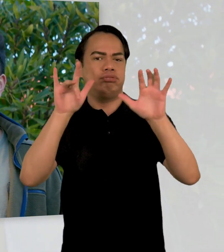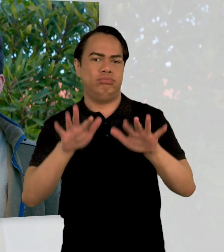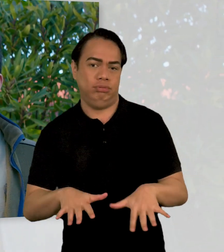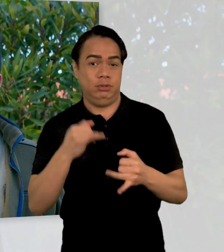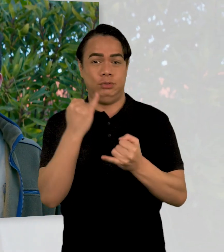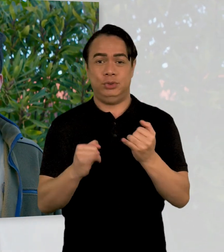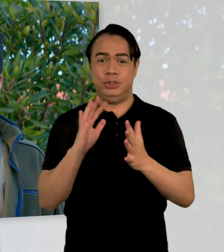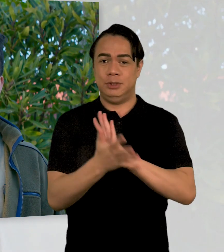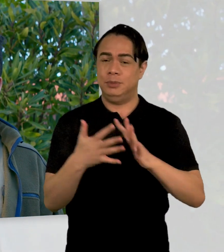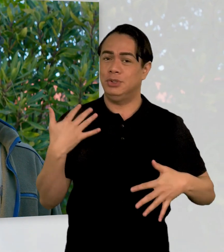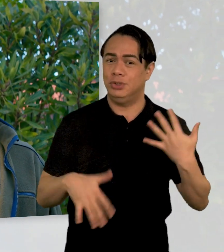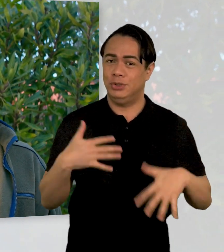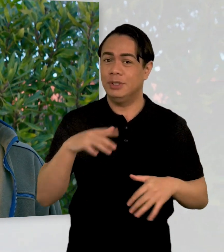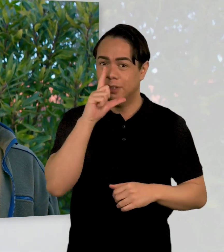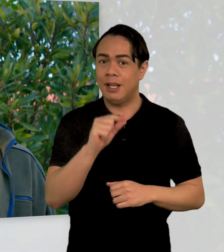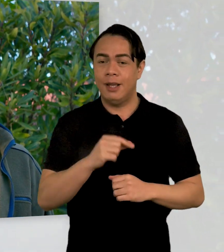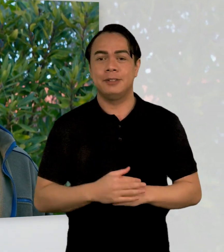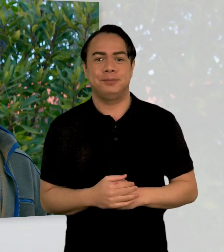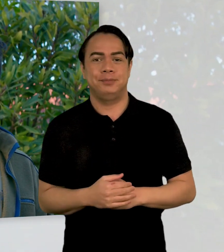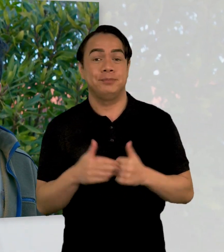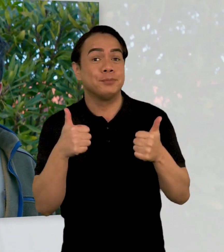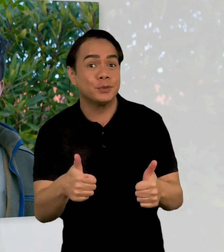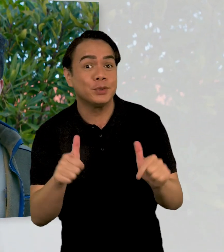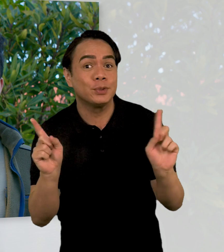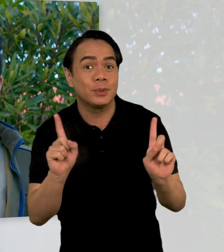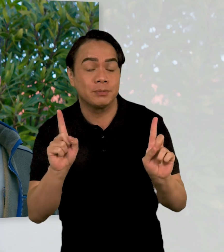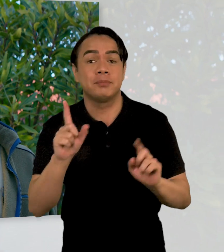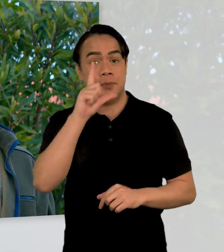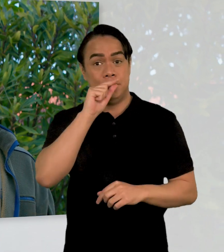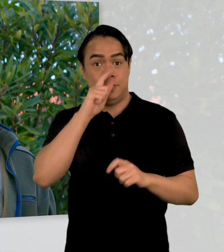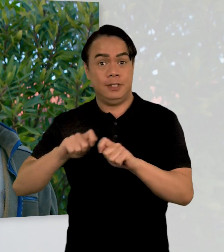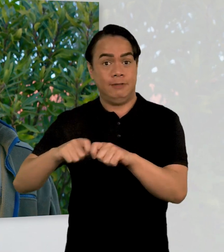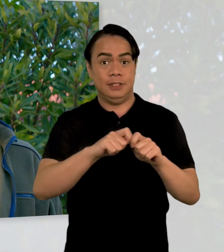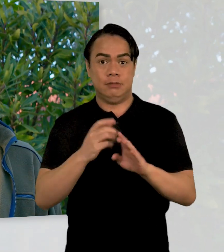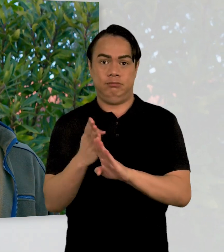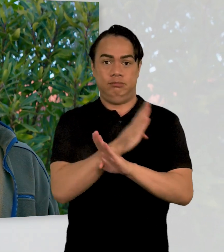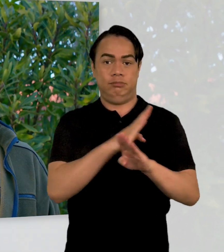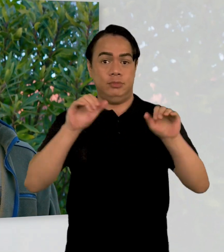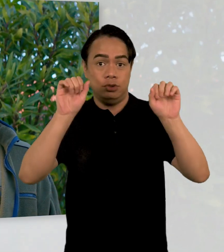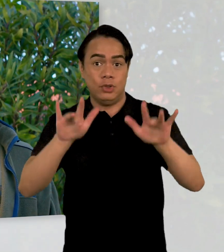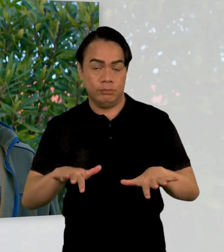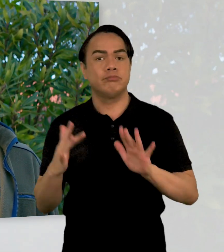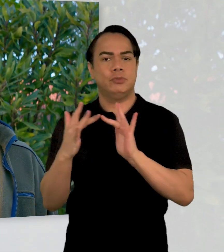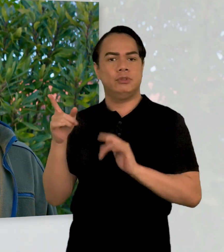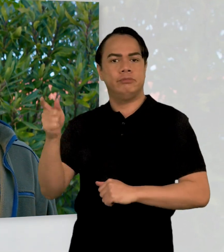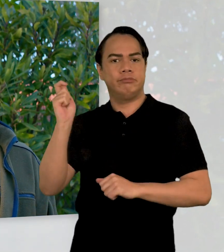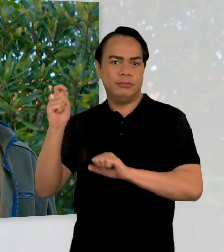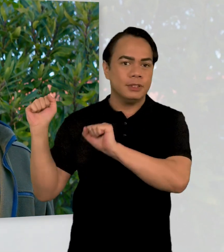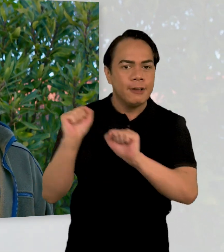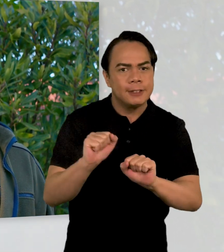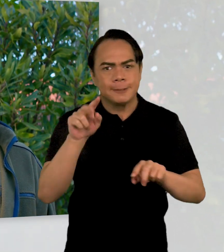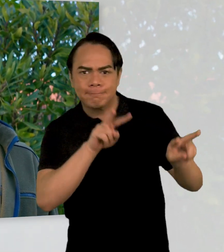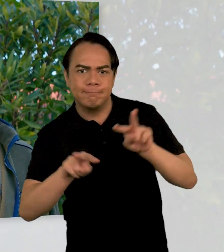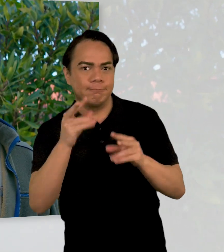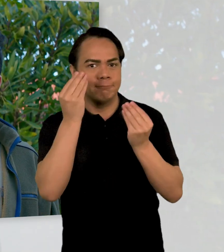good news is, for most of us, we can sort it with just one tool, this. Get a builder around, see what they can do to make your chimney